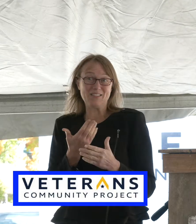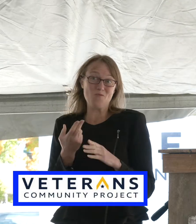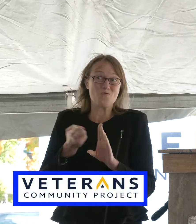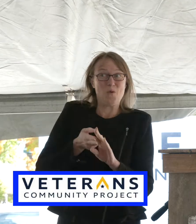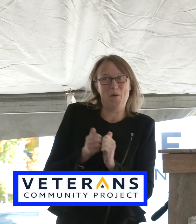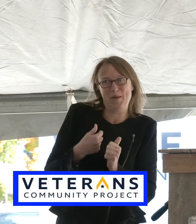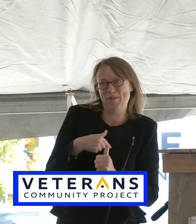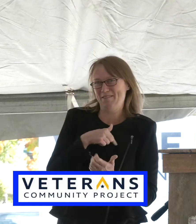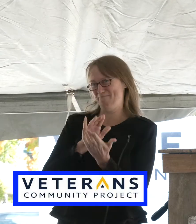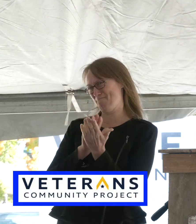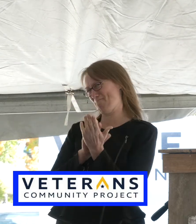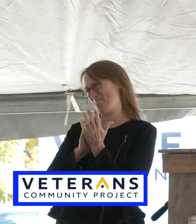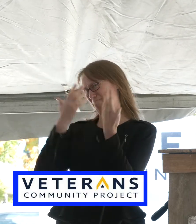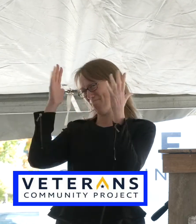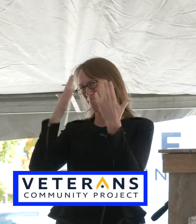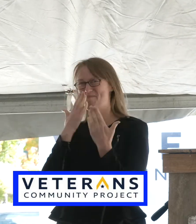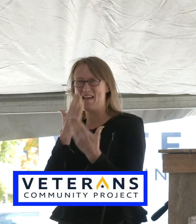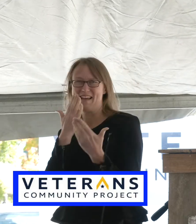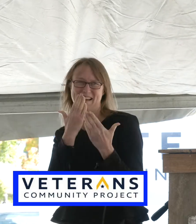local champions.